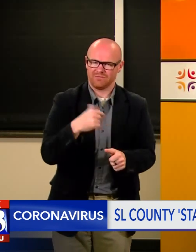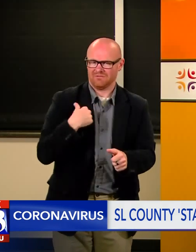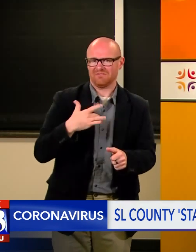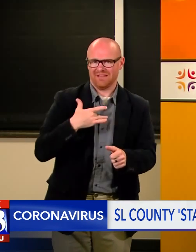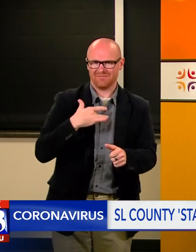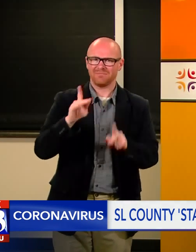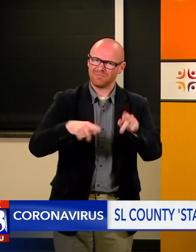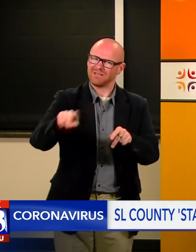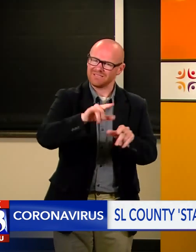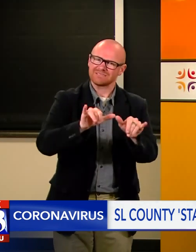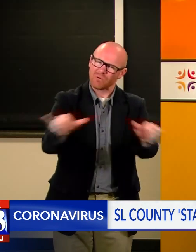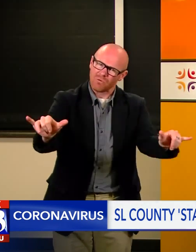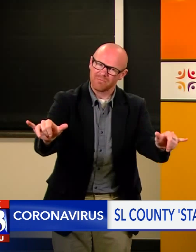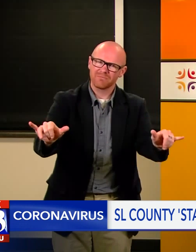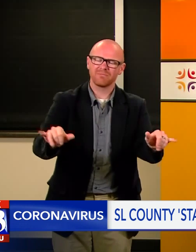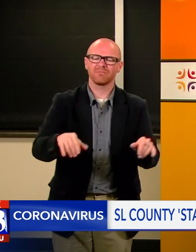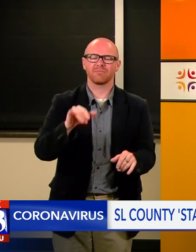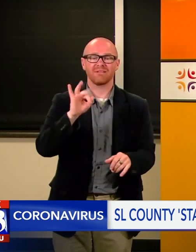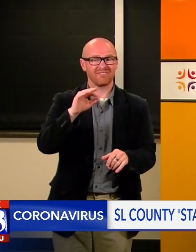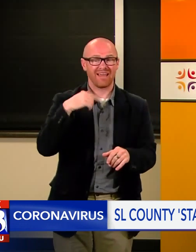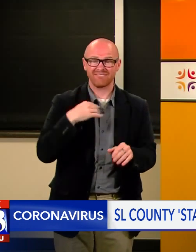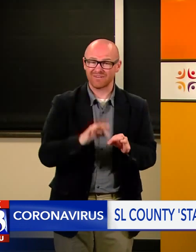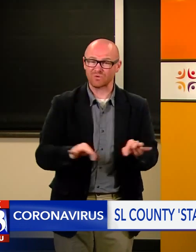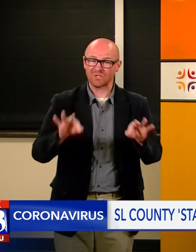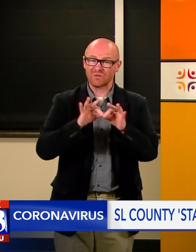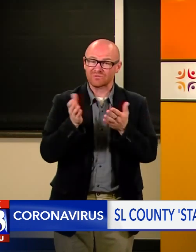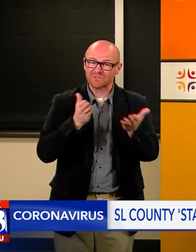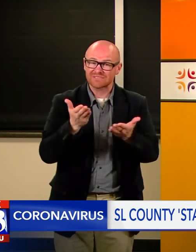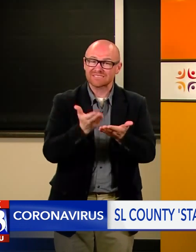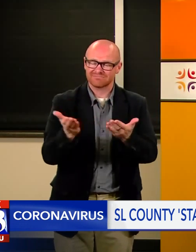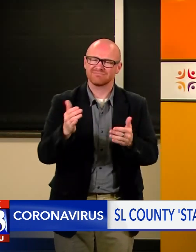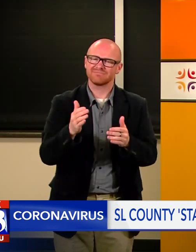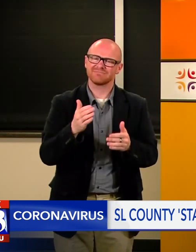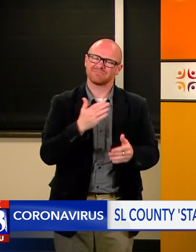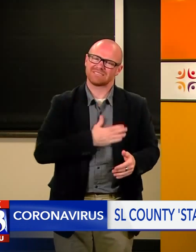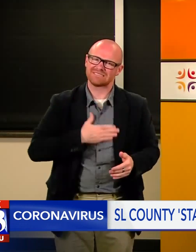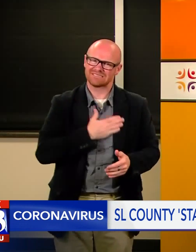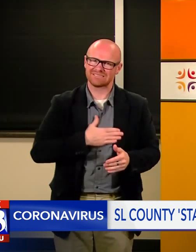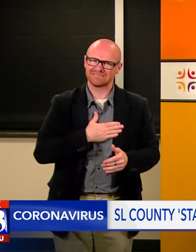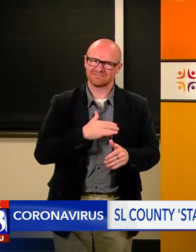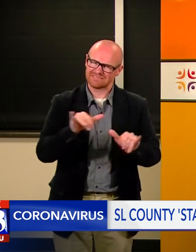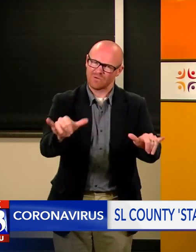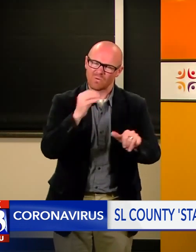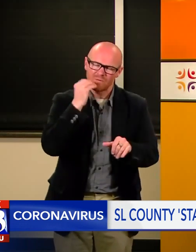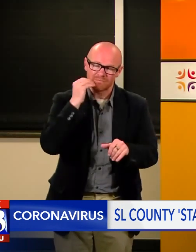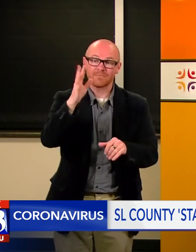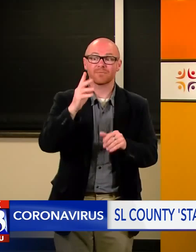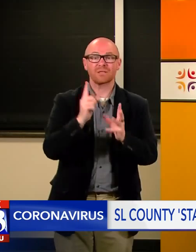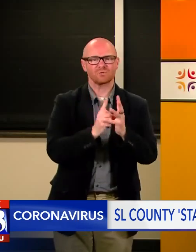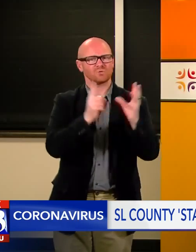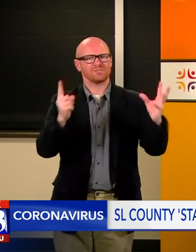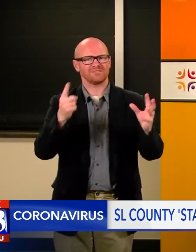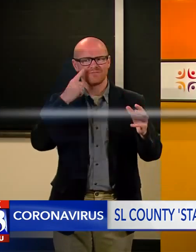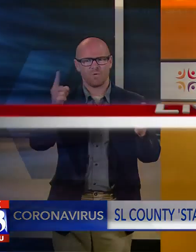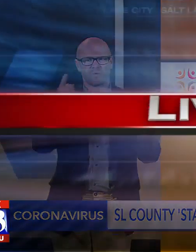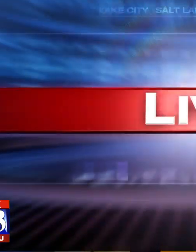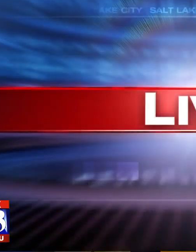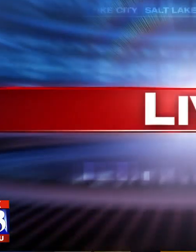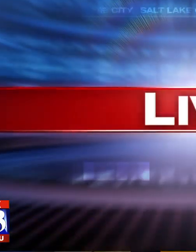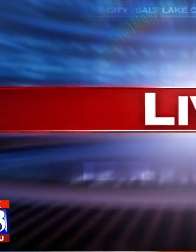everybody stay at home and only leave for critical services and maintain social distancing for the coming weeks and potentially months.